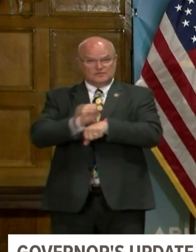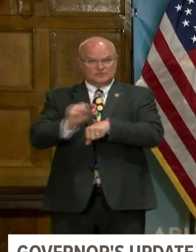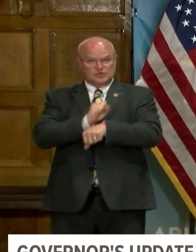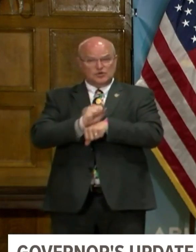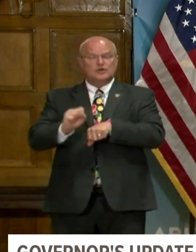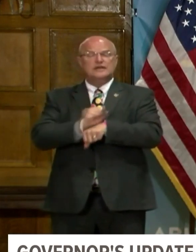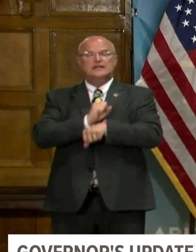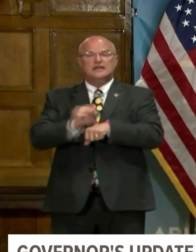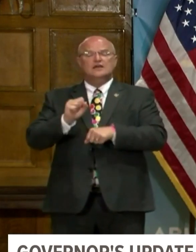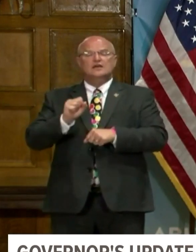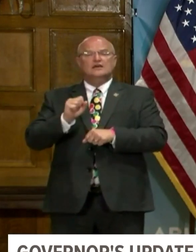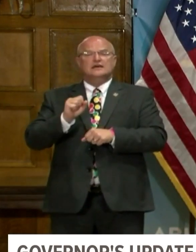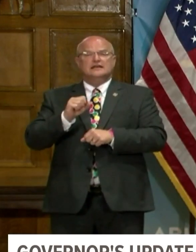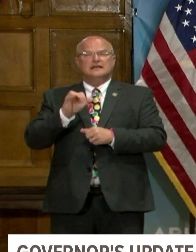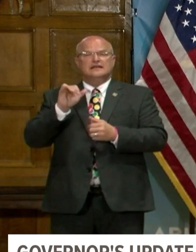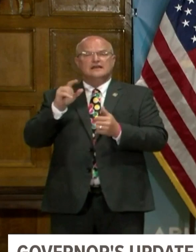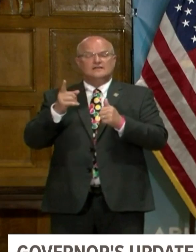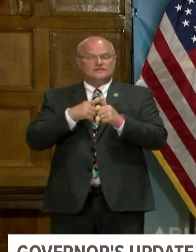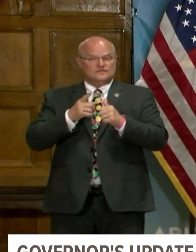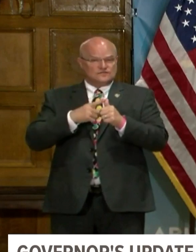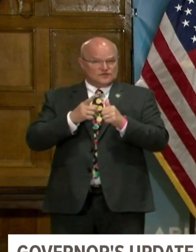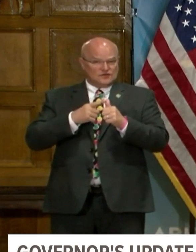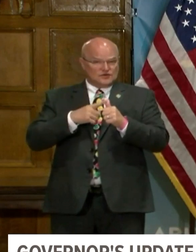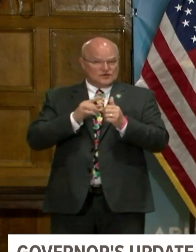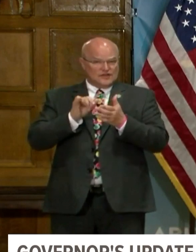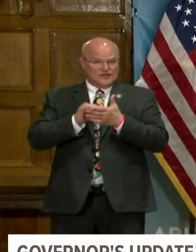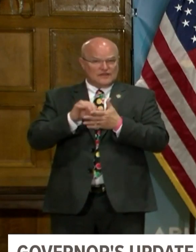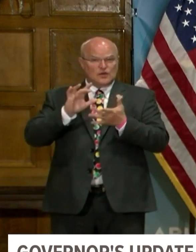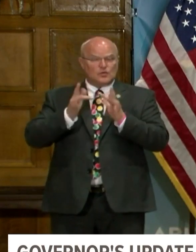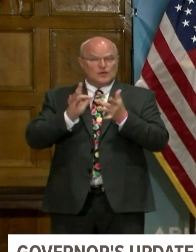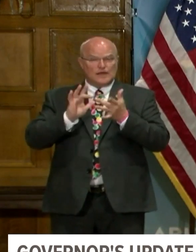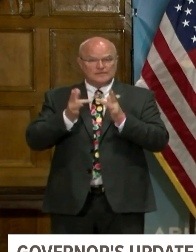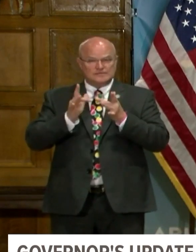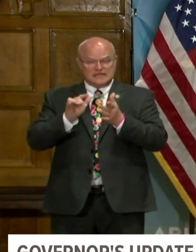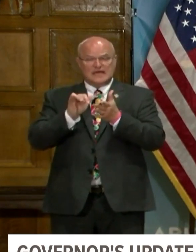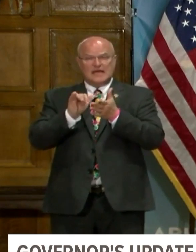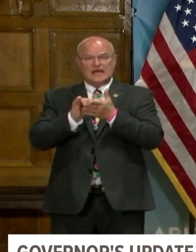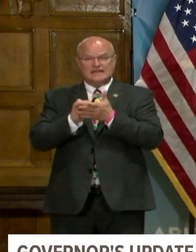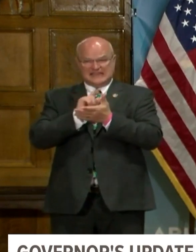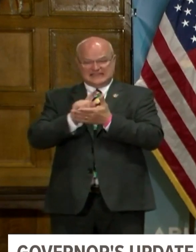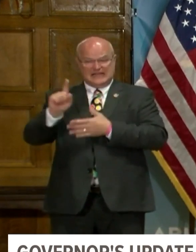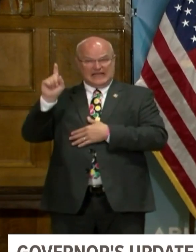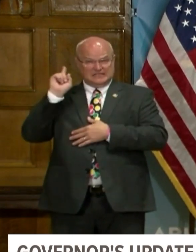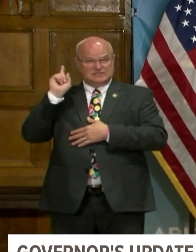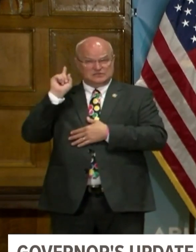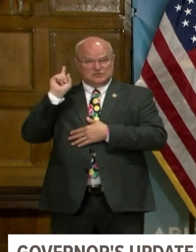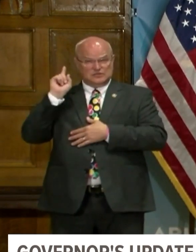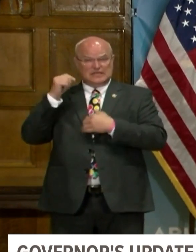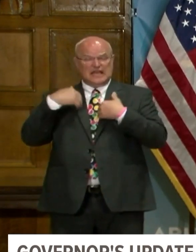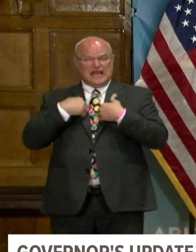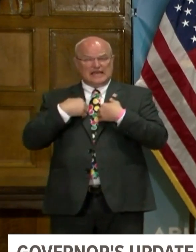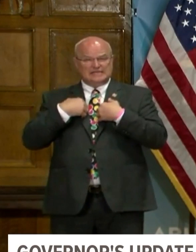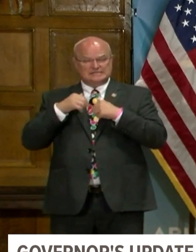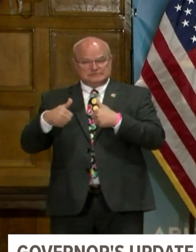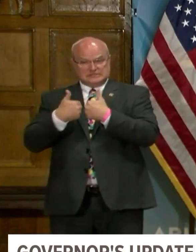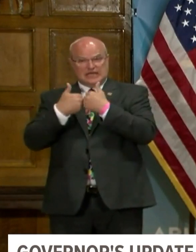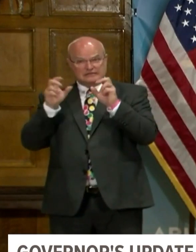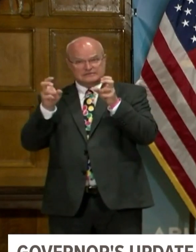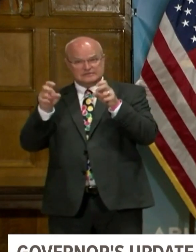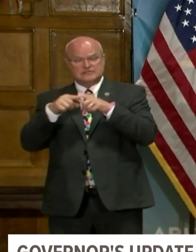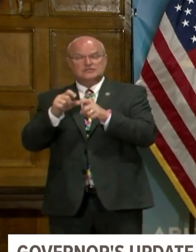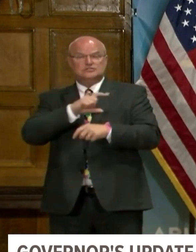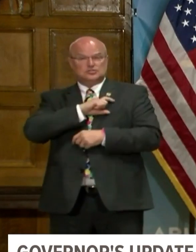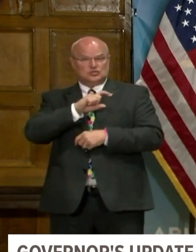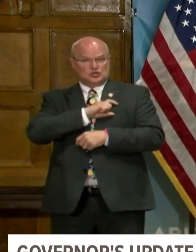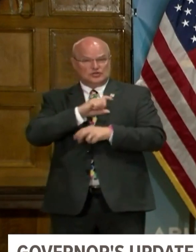gig economy workers, first, the website that last week had some challenges in terms